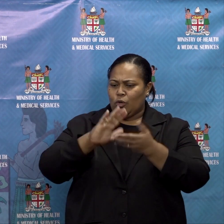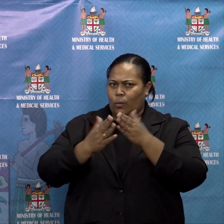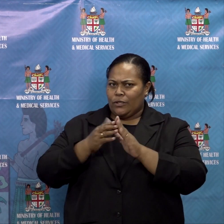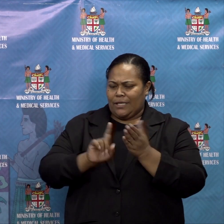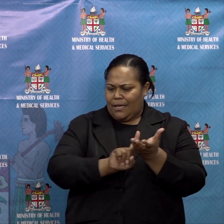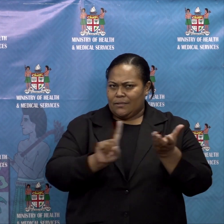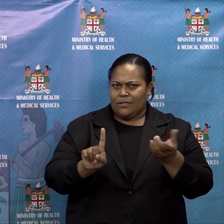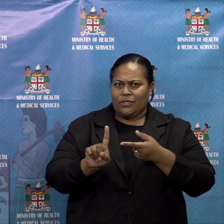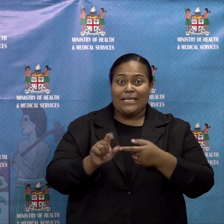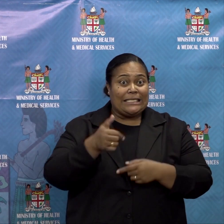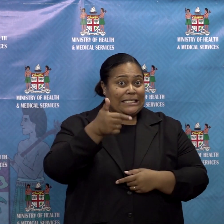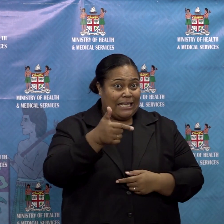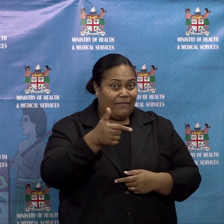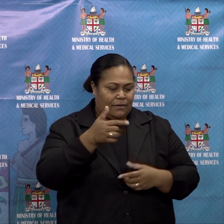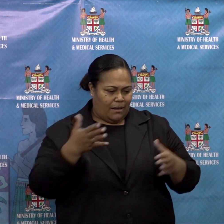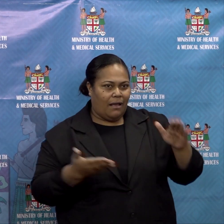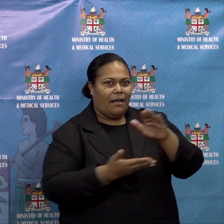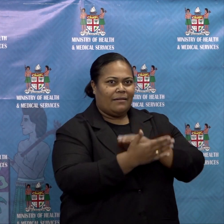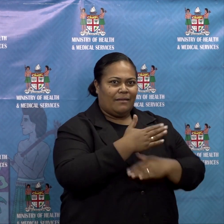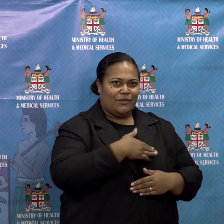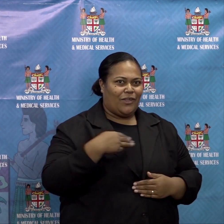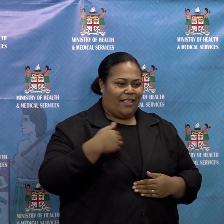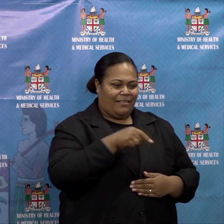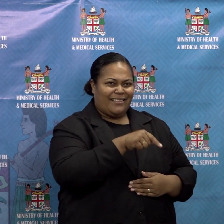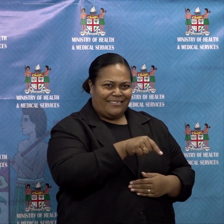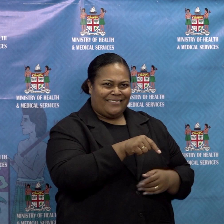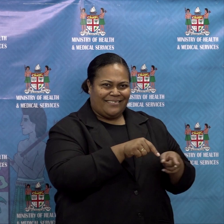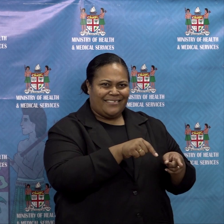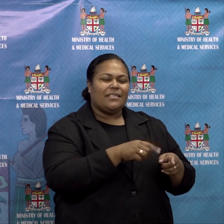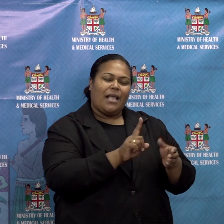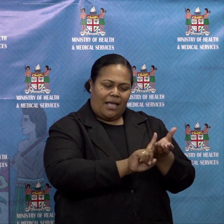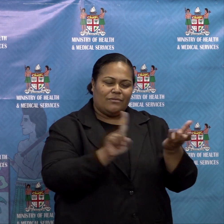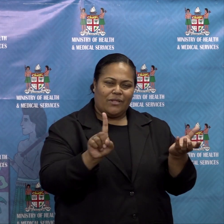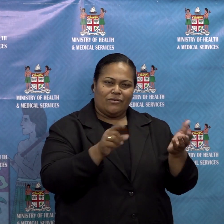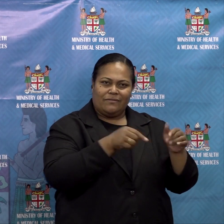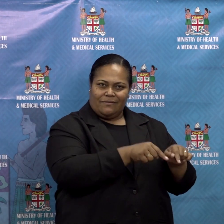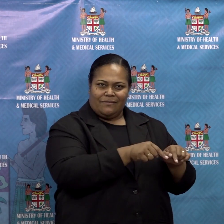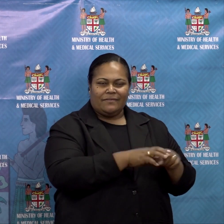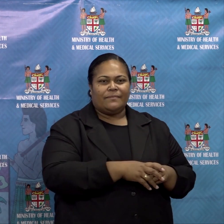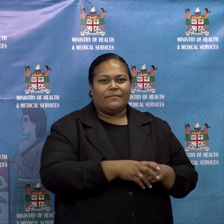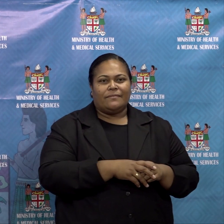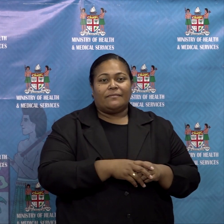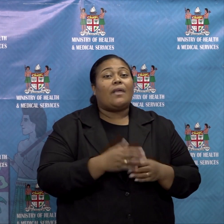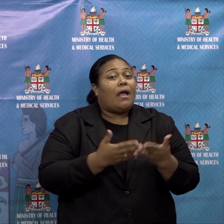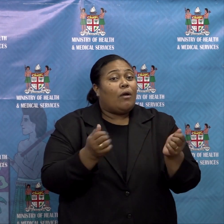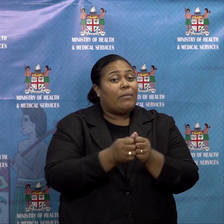health facilities acting as isolation wards, accommodating a total of